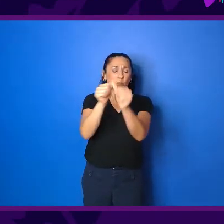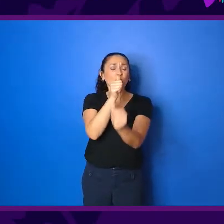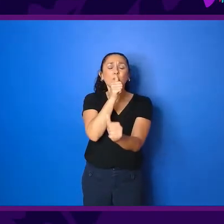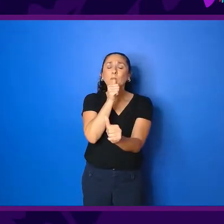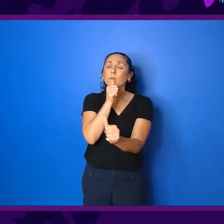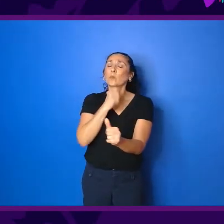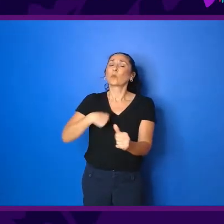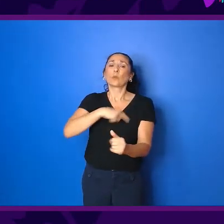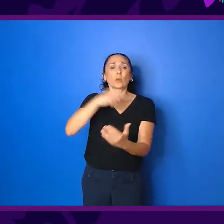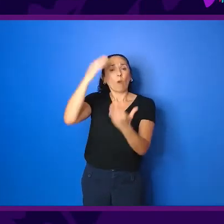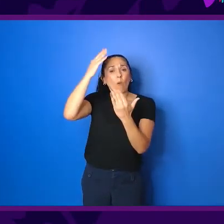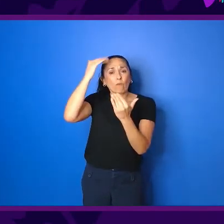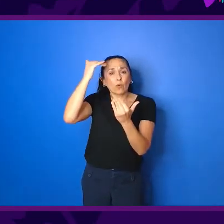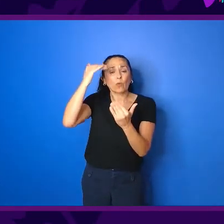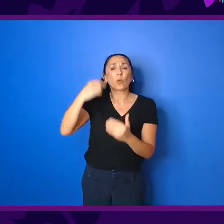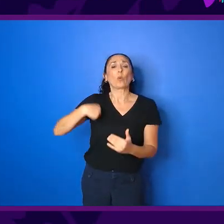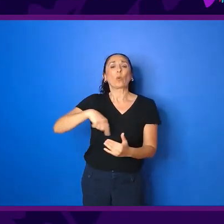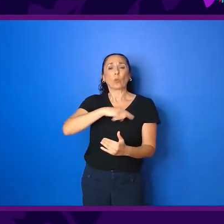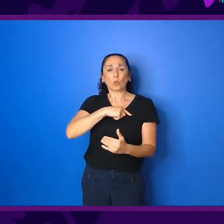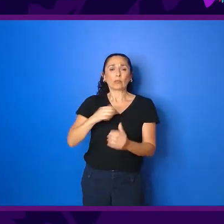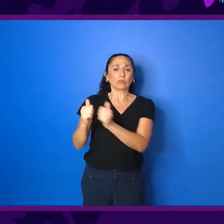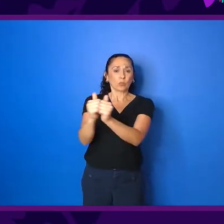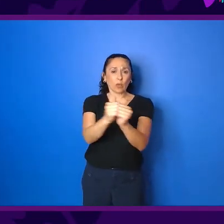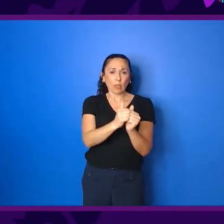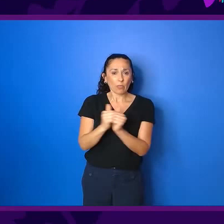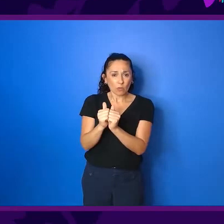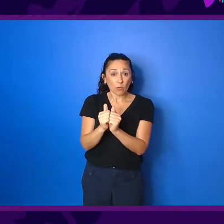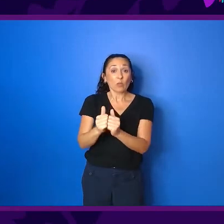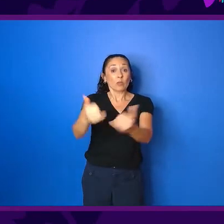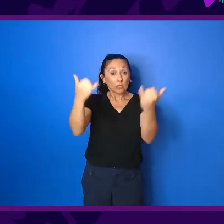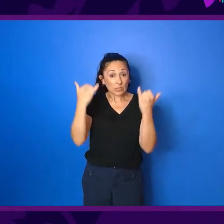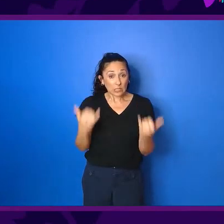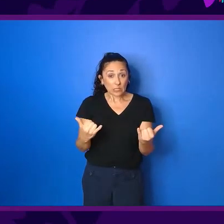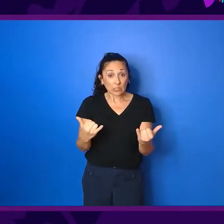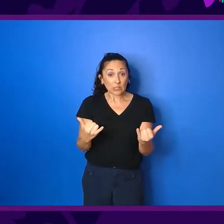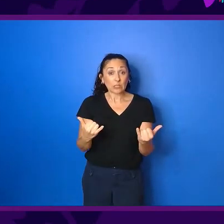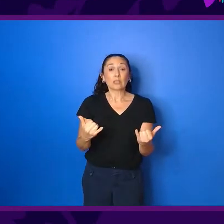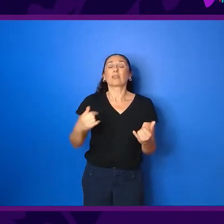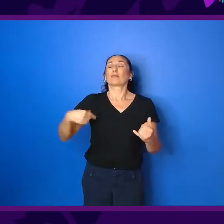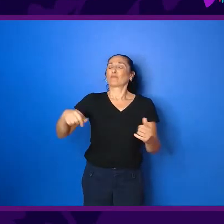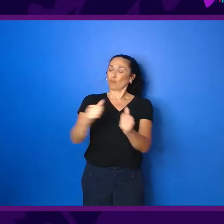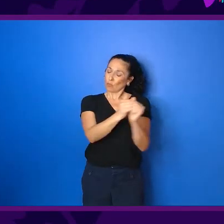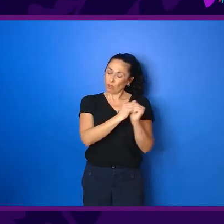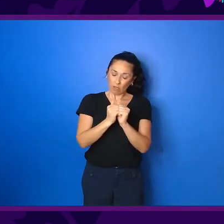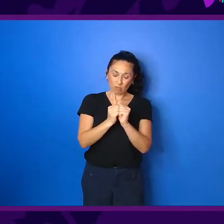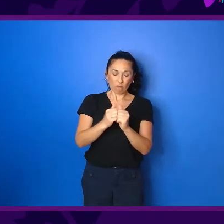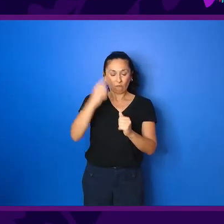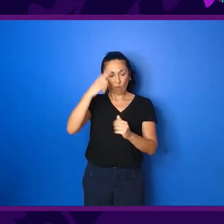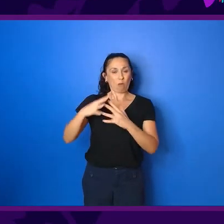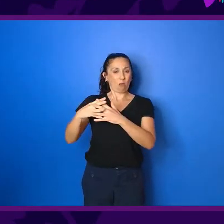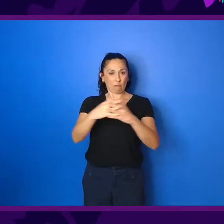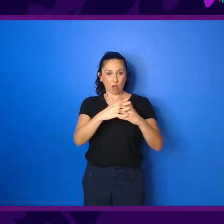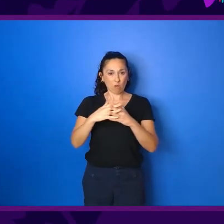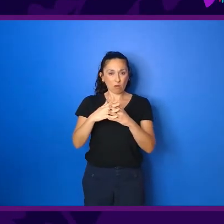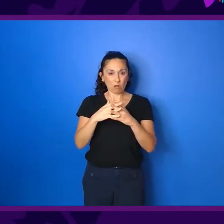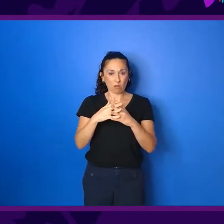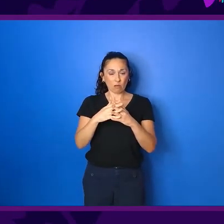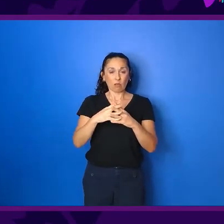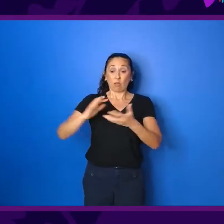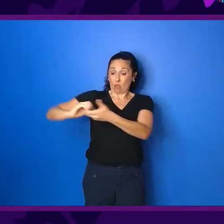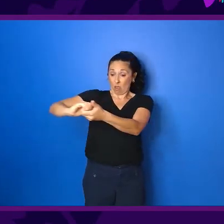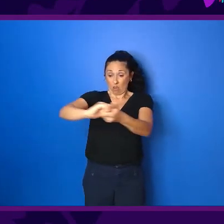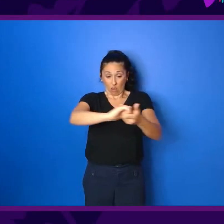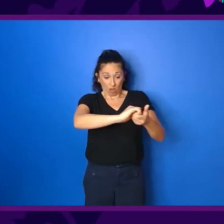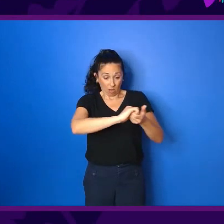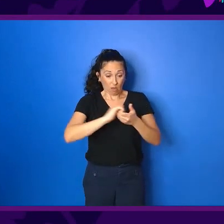hopeful. Estamos together. This is Estamos Unidos de América, a nation united by people who help each other